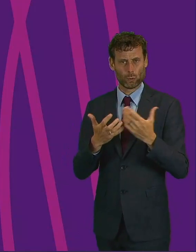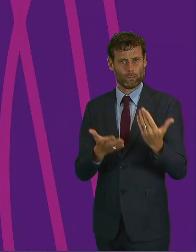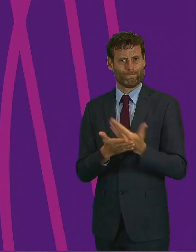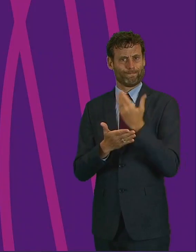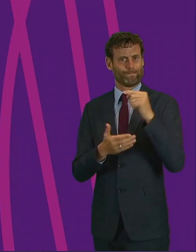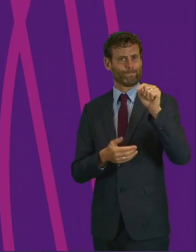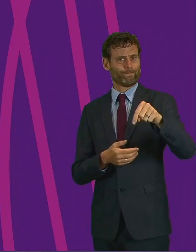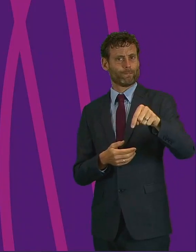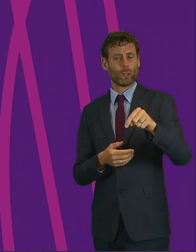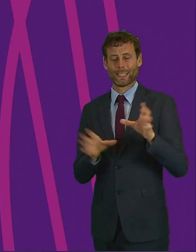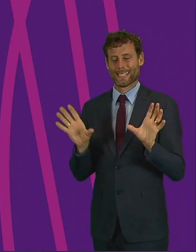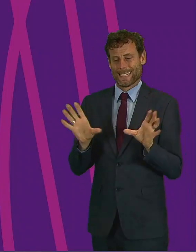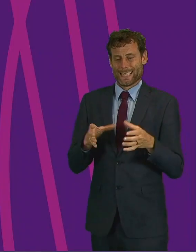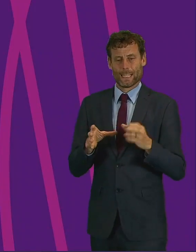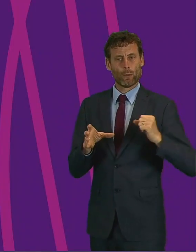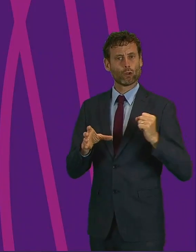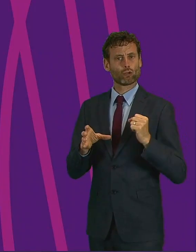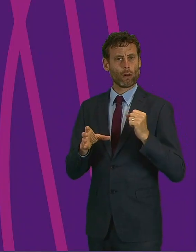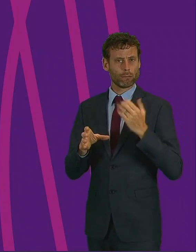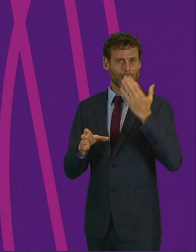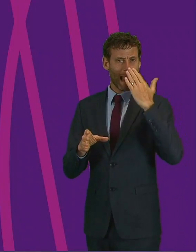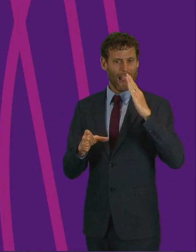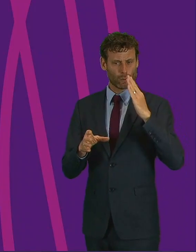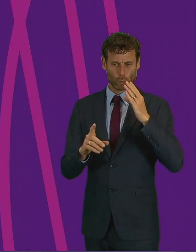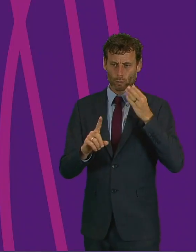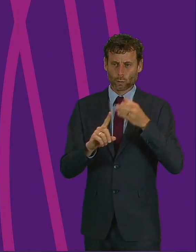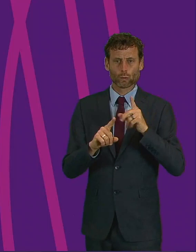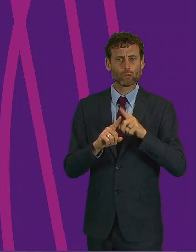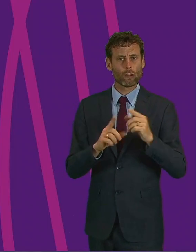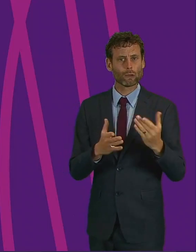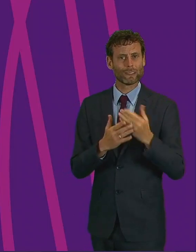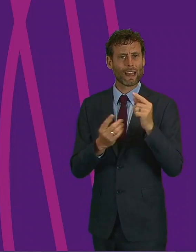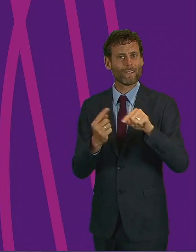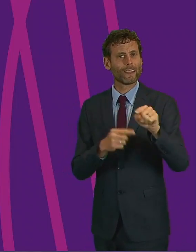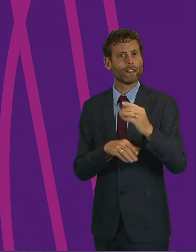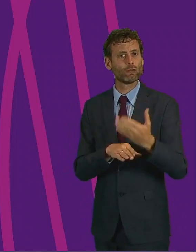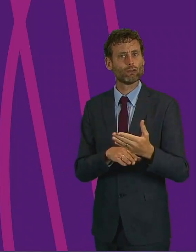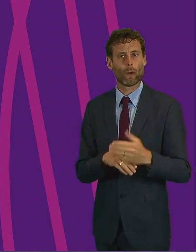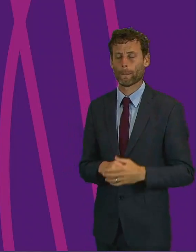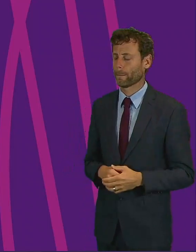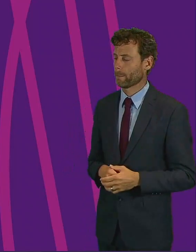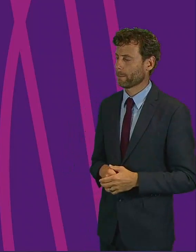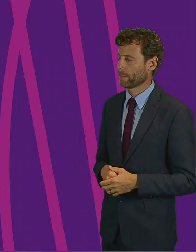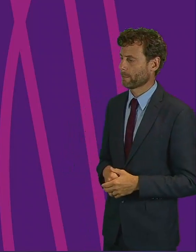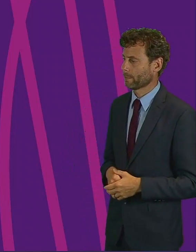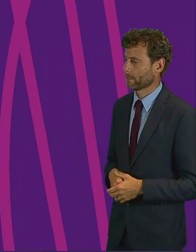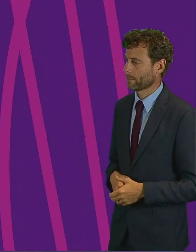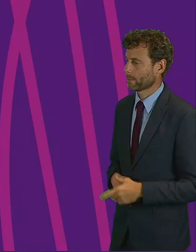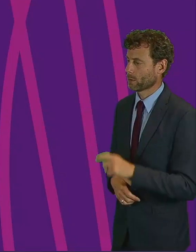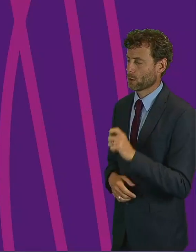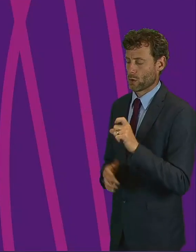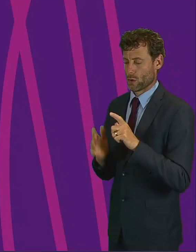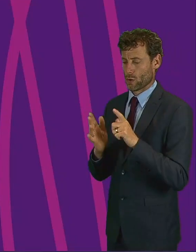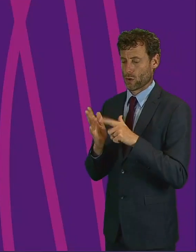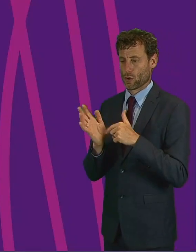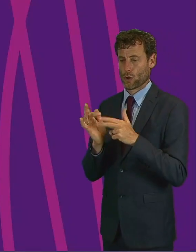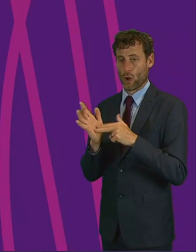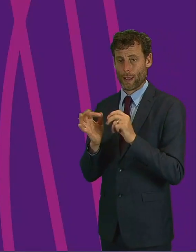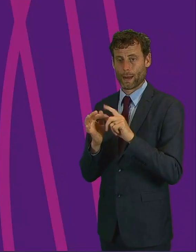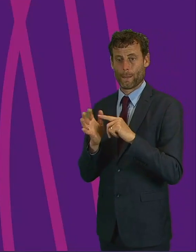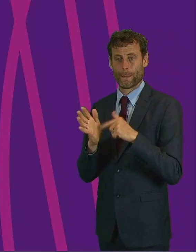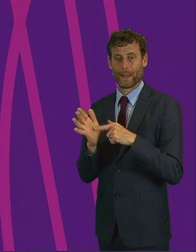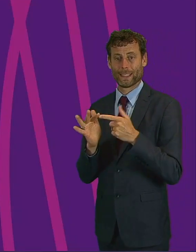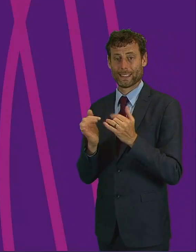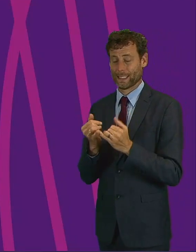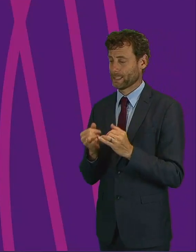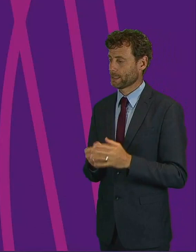a Team Scotland approach to safeguarding these jobs if it is at all possible to do. Colin Beattie, to be followed by Peter Chapman.